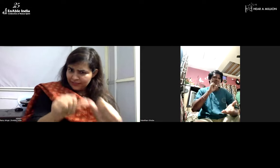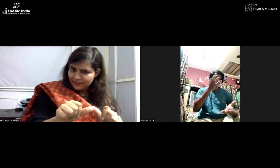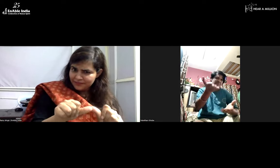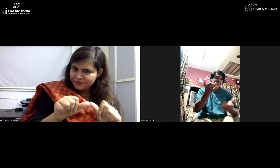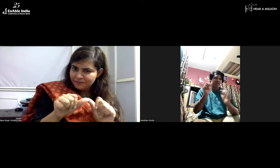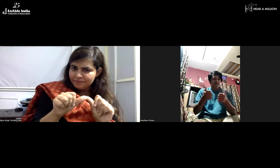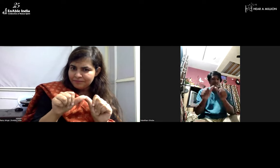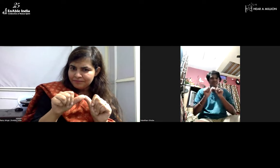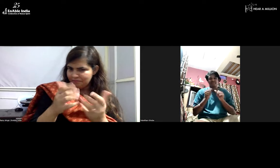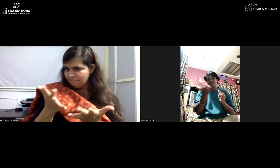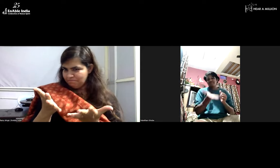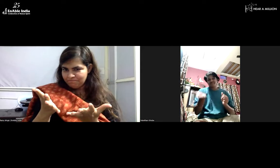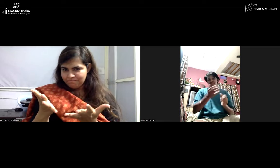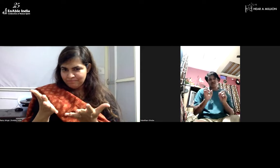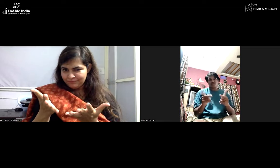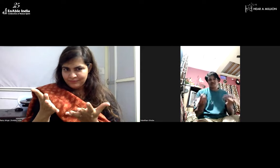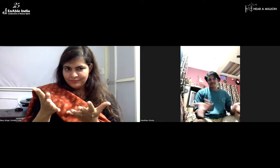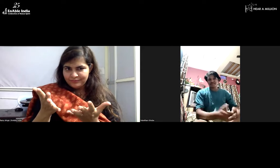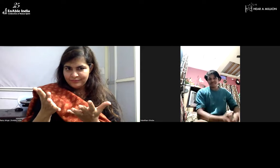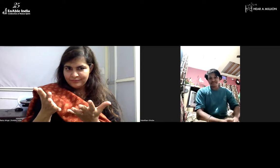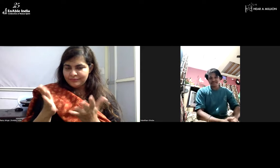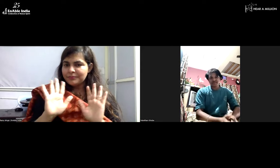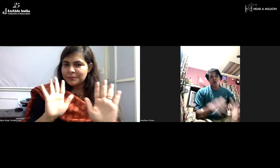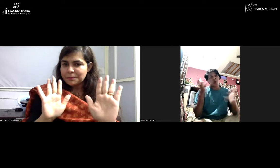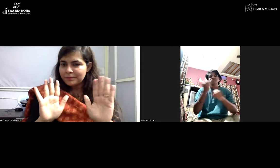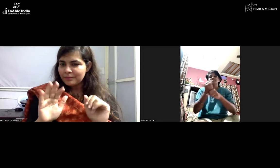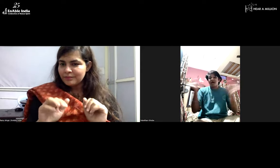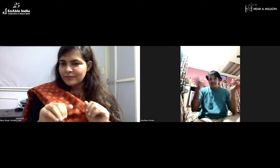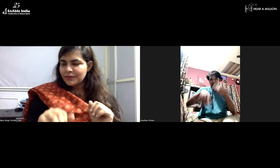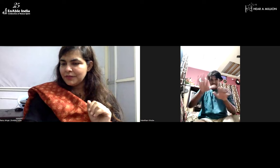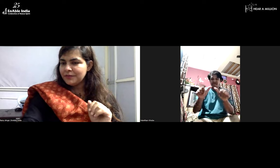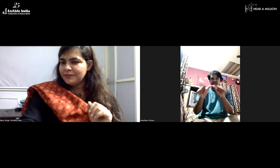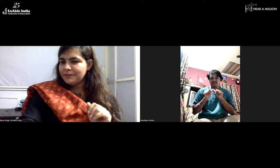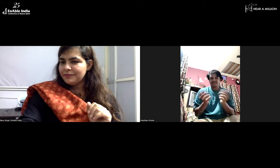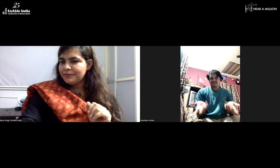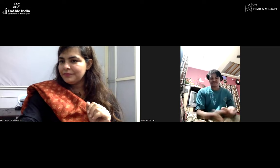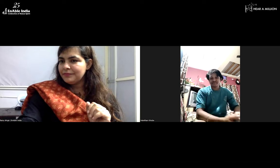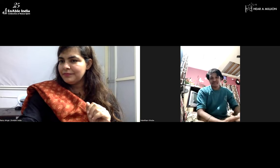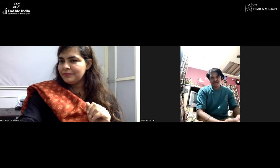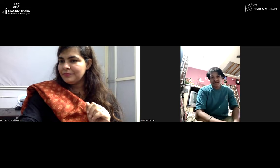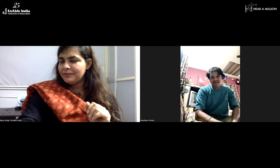skill. You need to find what works for you and take that path so that you also achieve success.